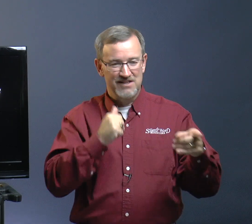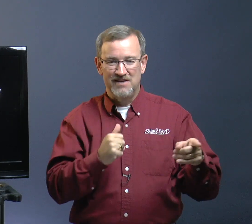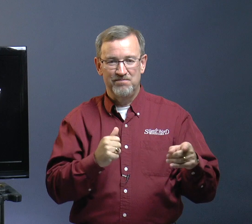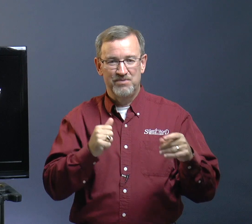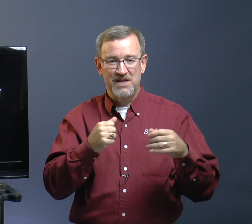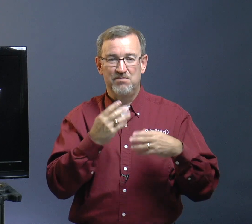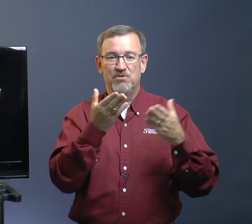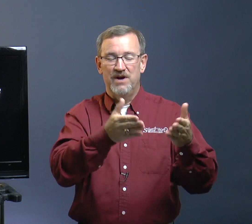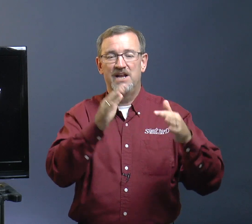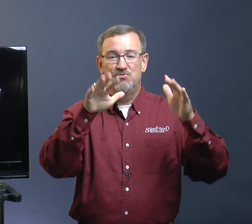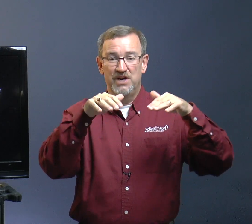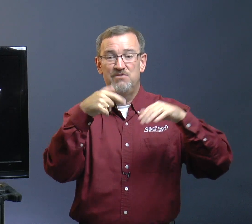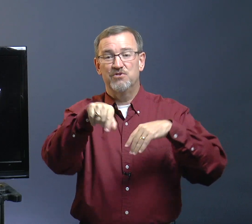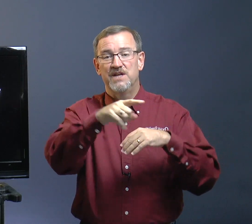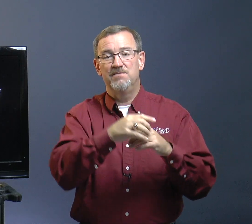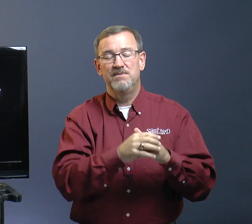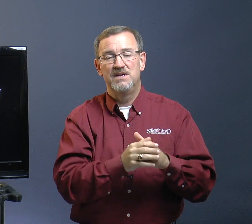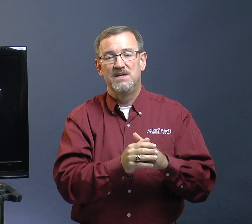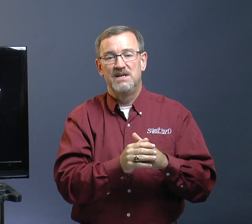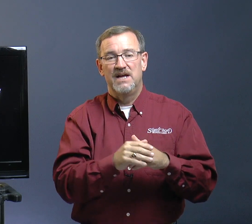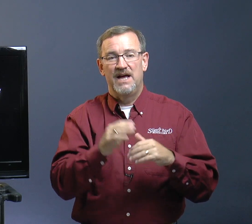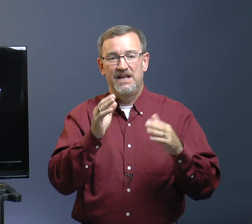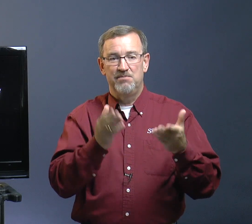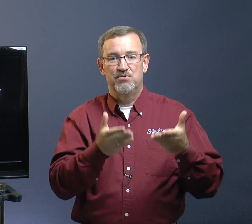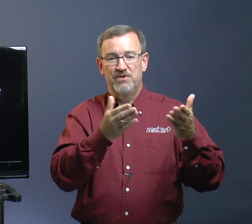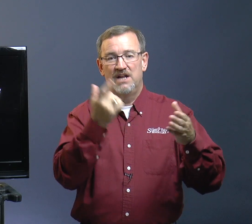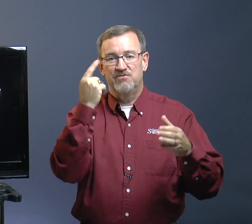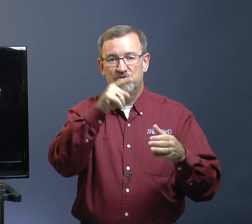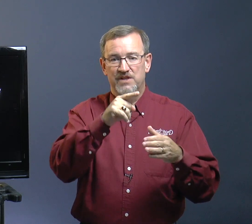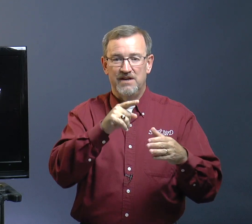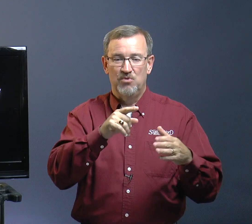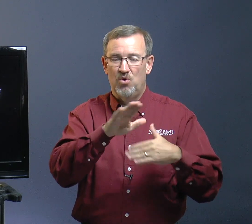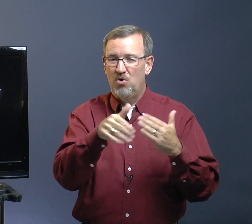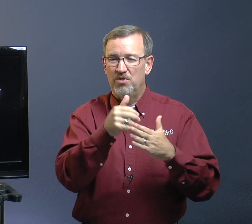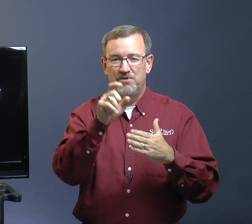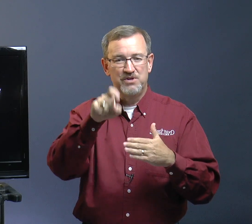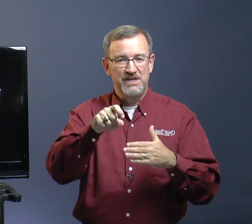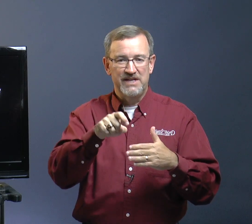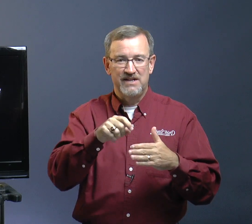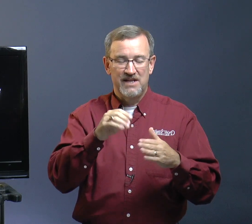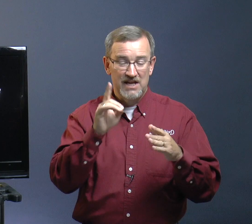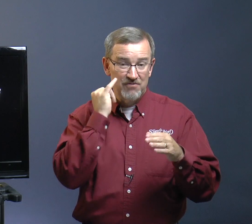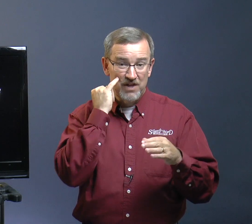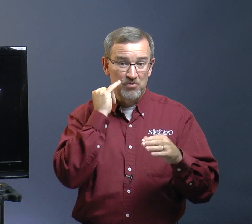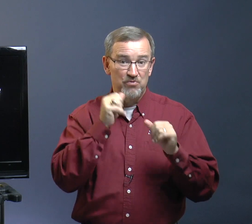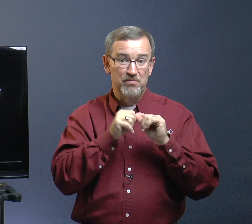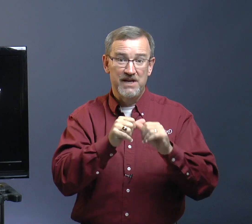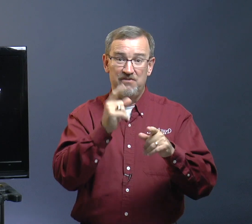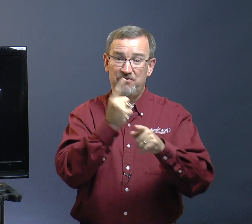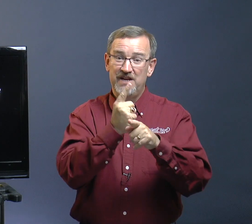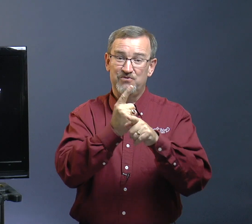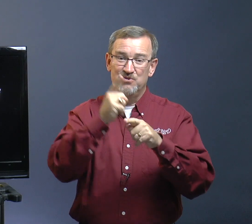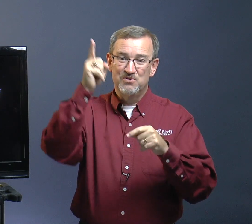them. He provided rain for them, and he provided for them all they would need if they would remain faithful to